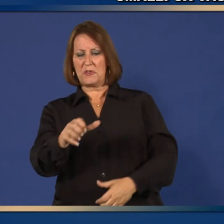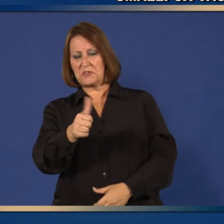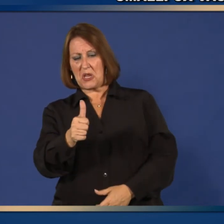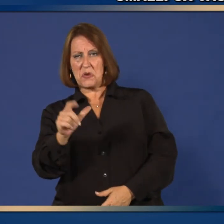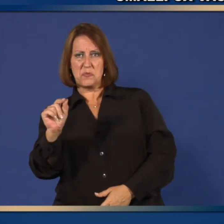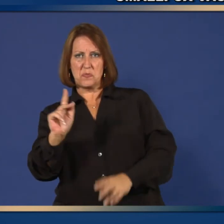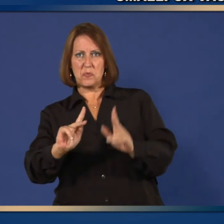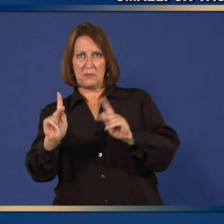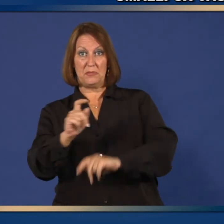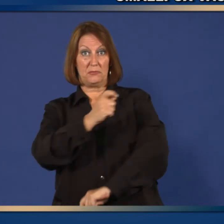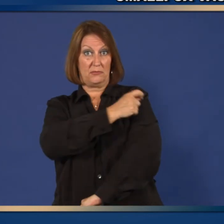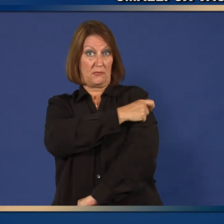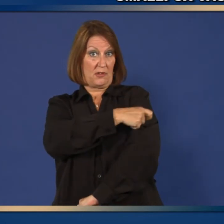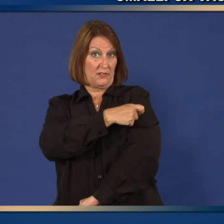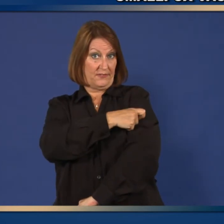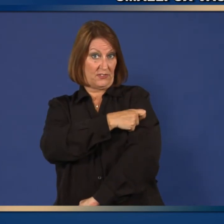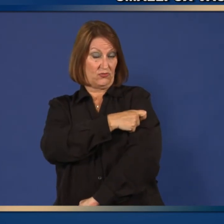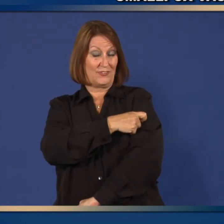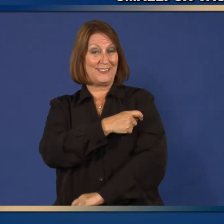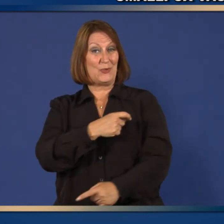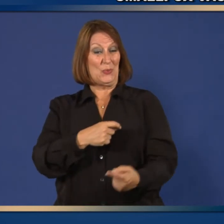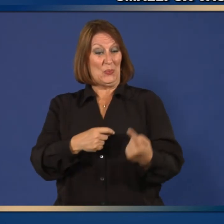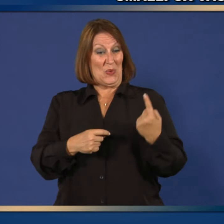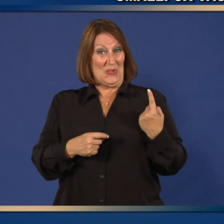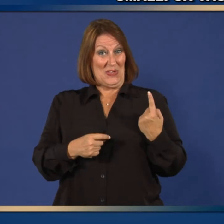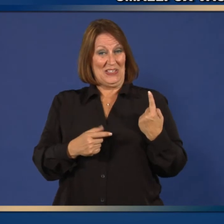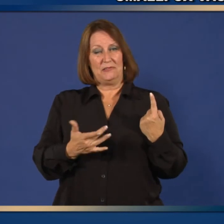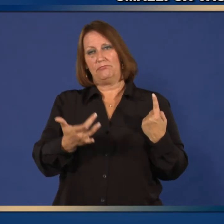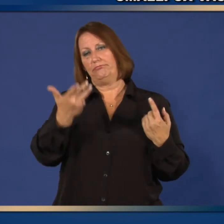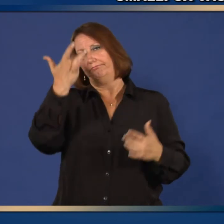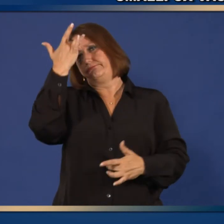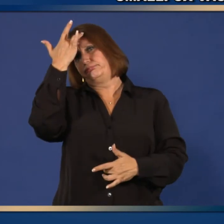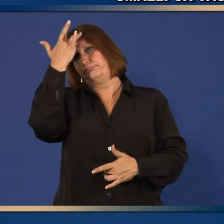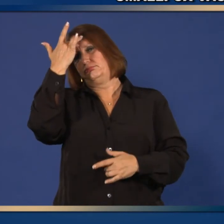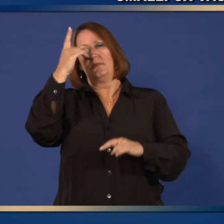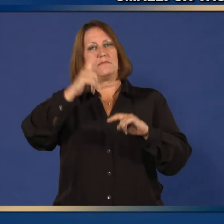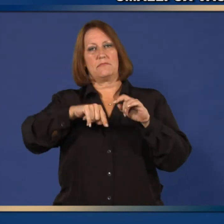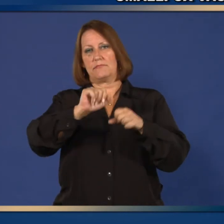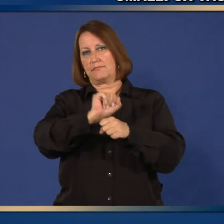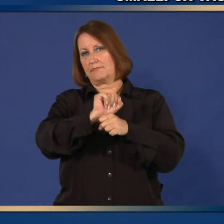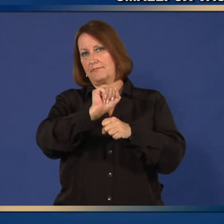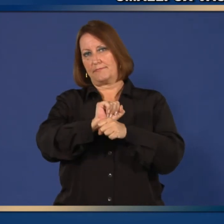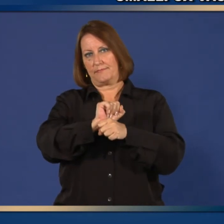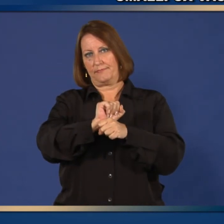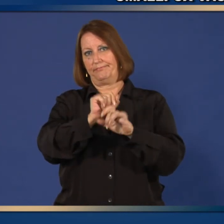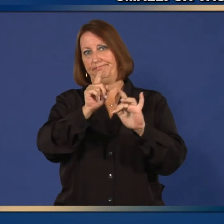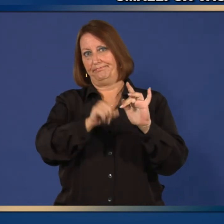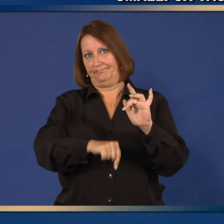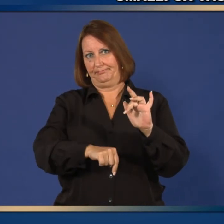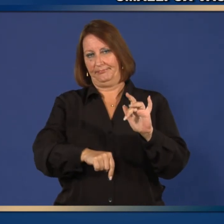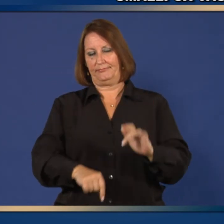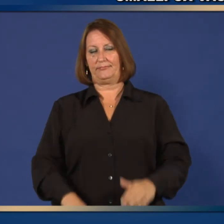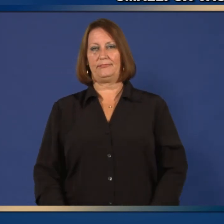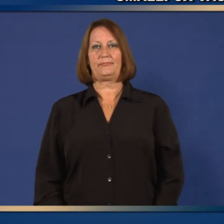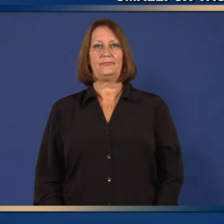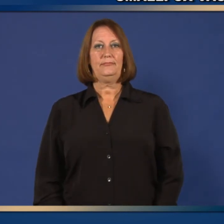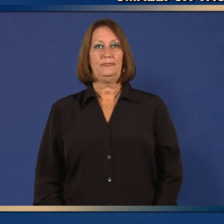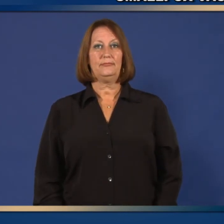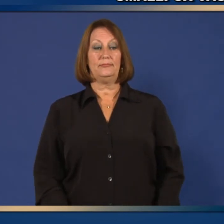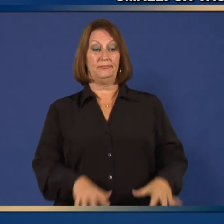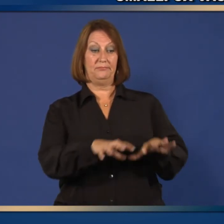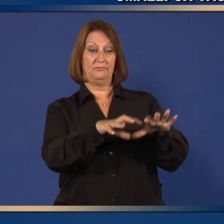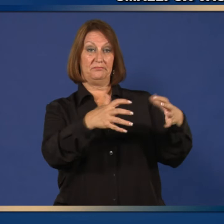1 out of 10 to 20 people vaccinated. Fever of over 100 degrees